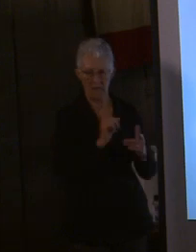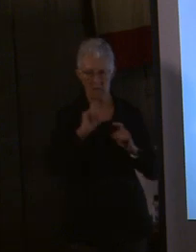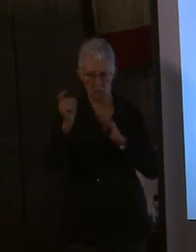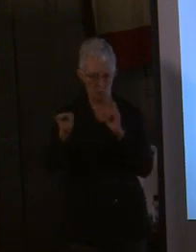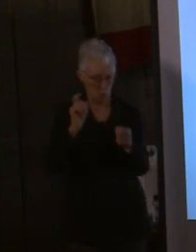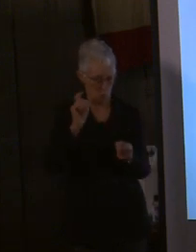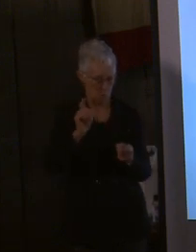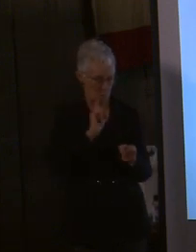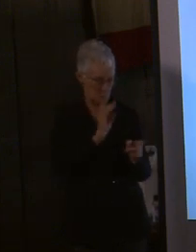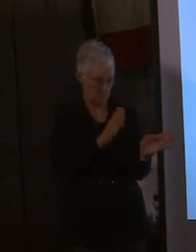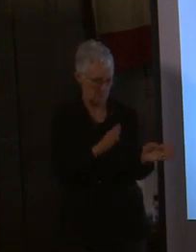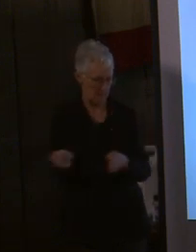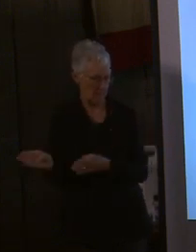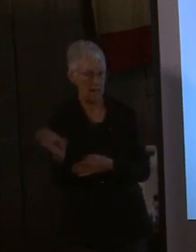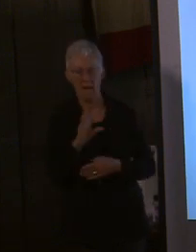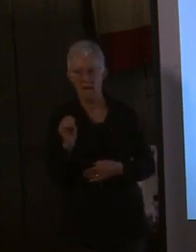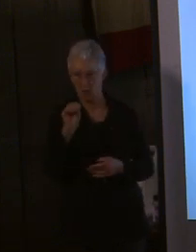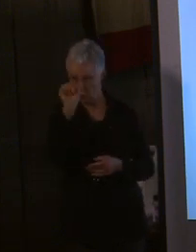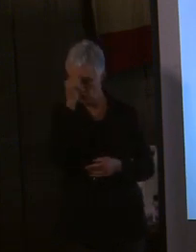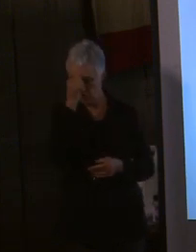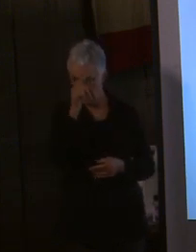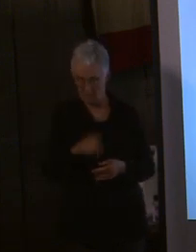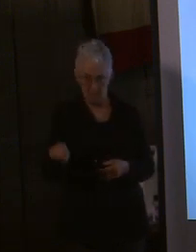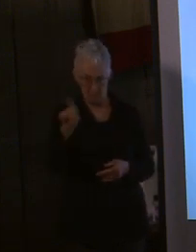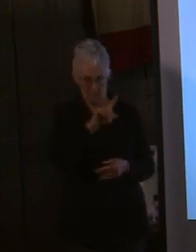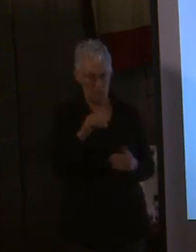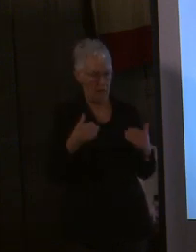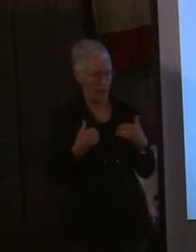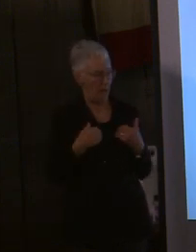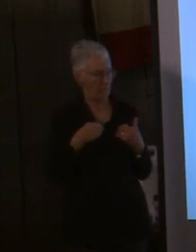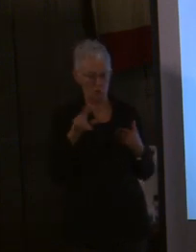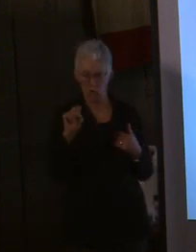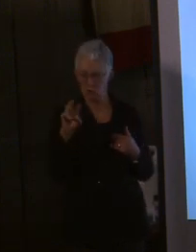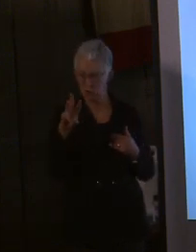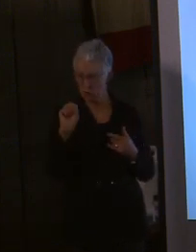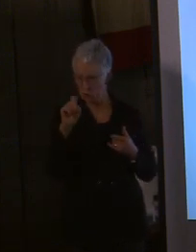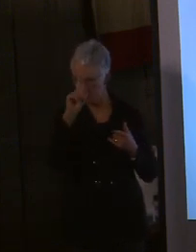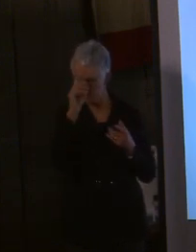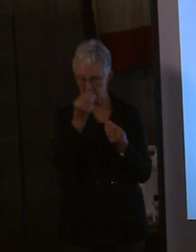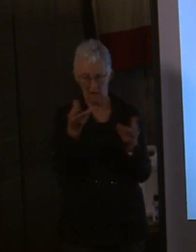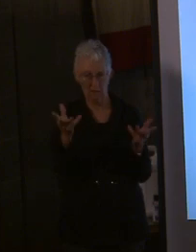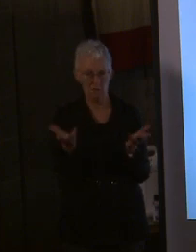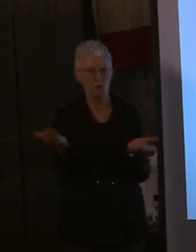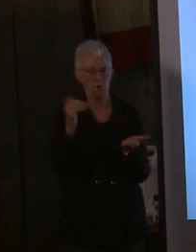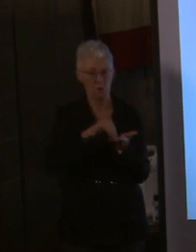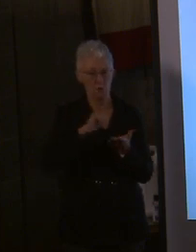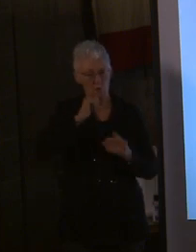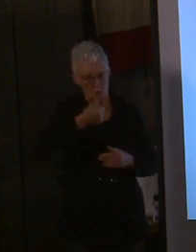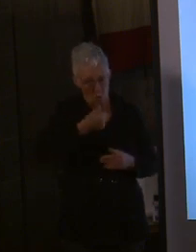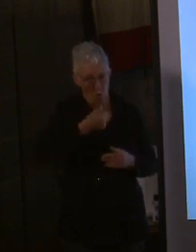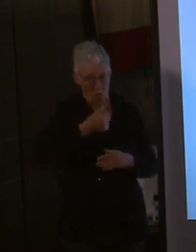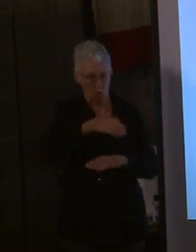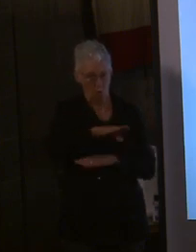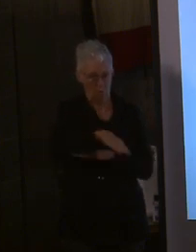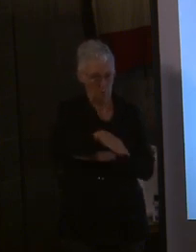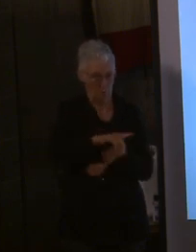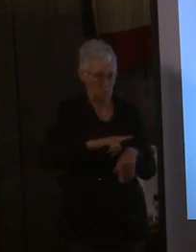forth. And then just a reminder, again, we'll have a press conference tomorrow at 1 p.m. and Thursday at 1 p.m.